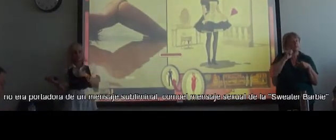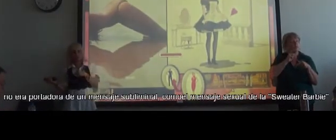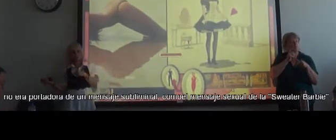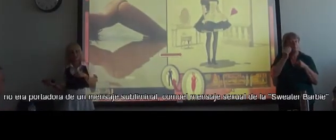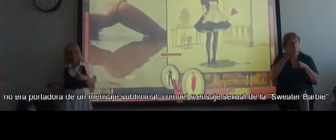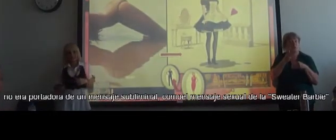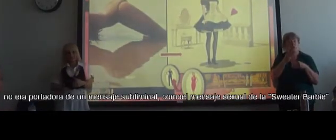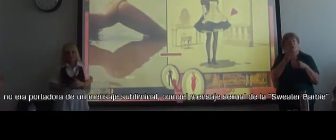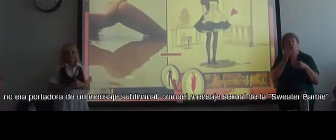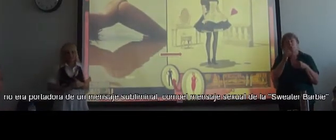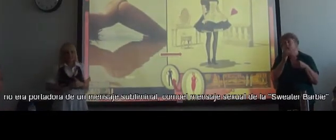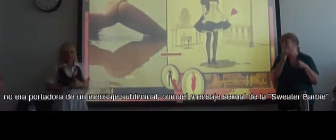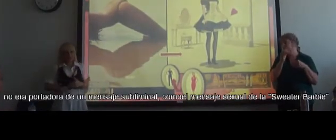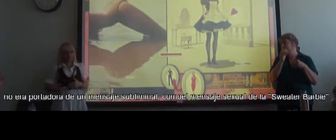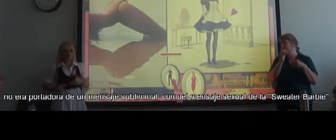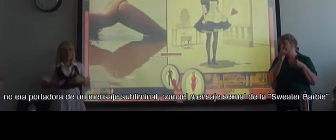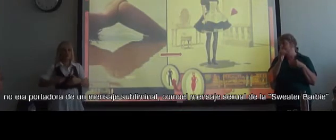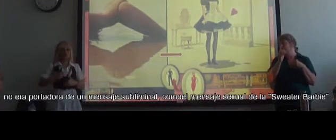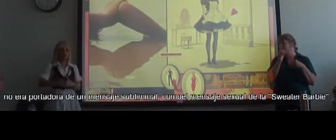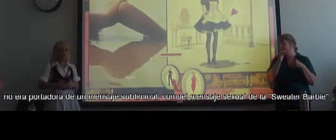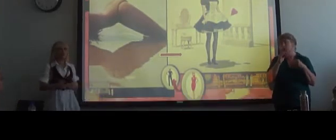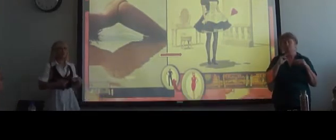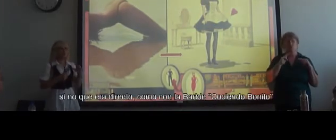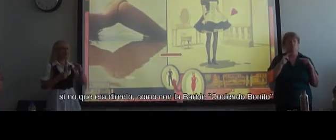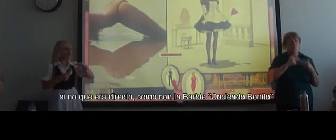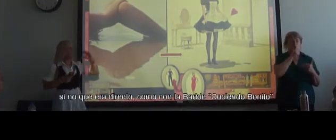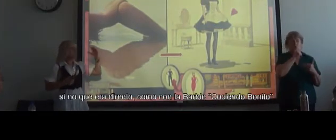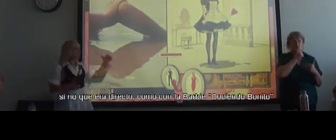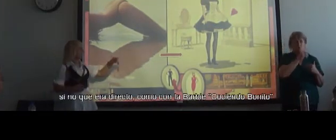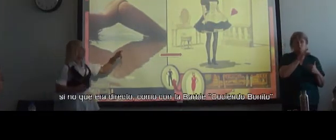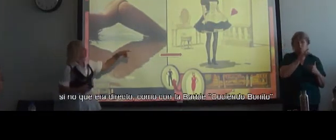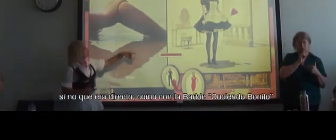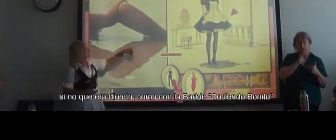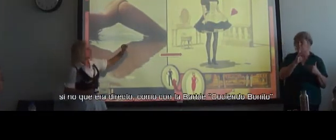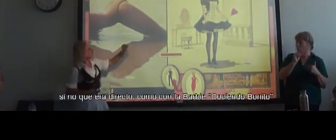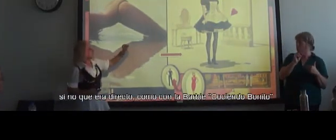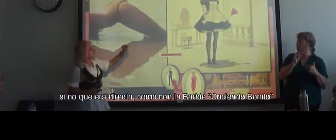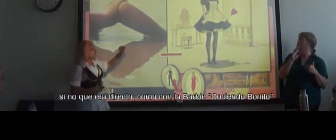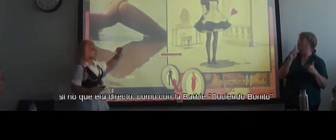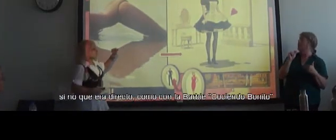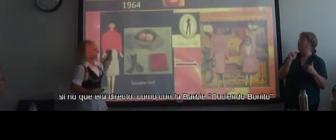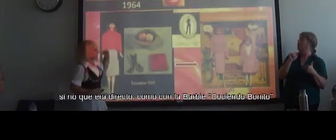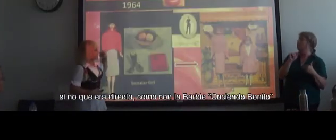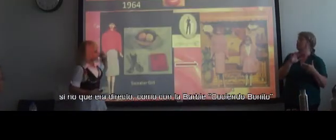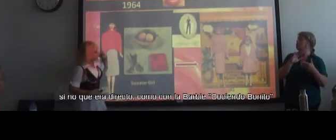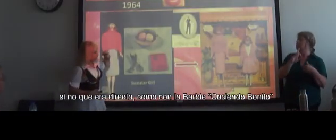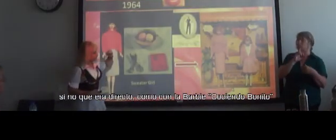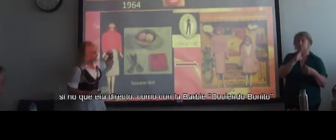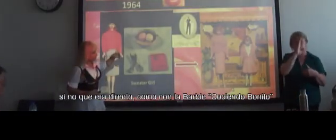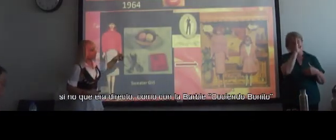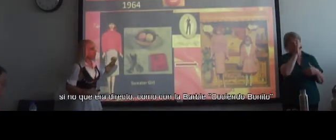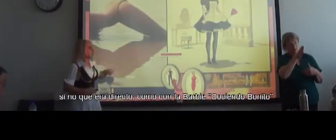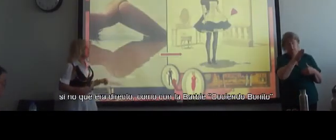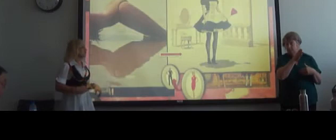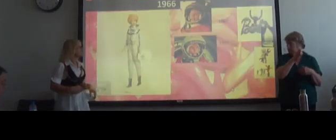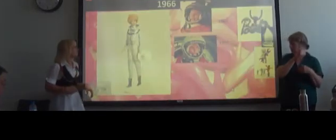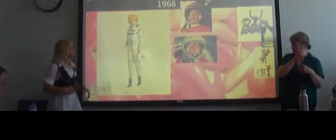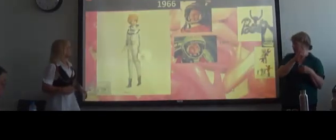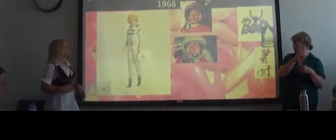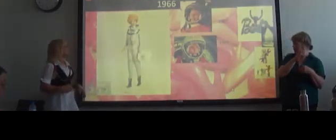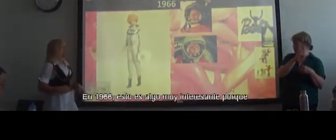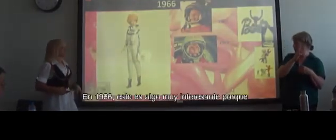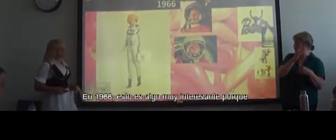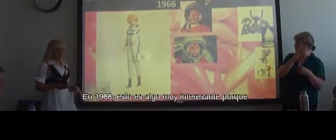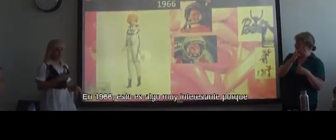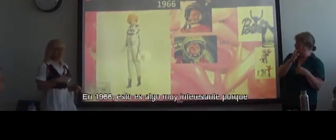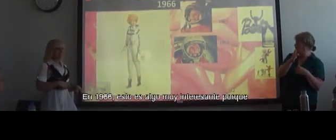sexual message of the Sweater Girl Barbie, but it was direct, like, yeah, with the Knitting